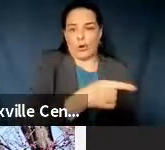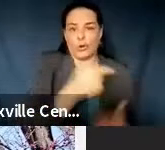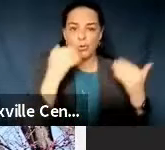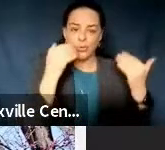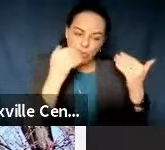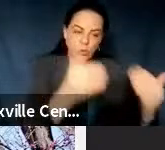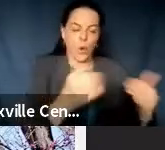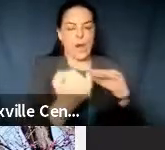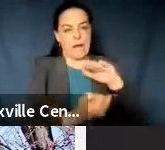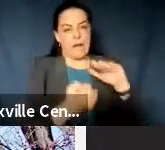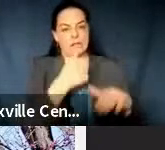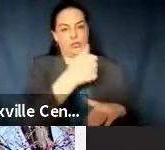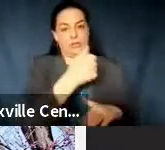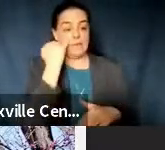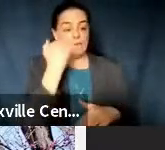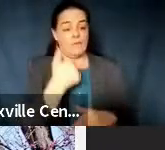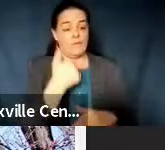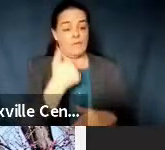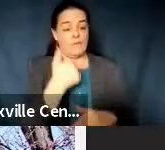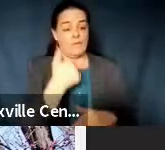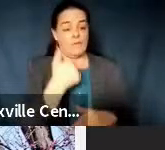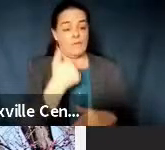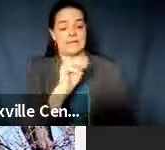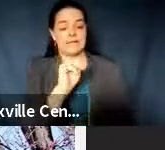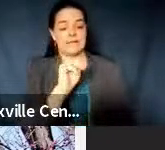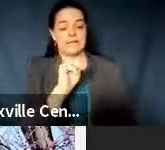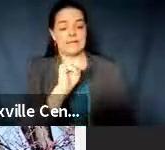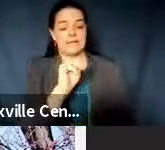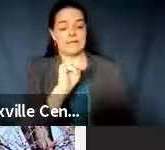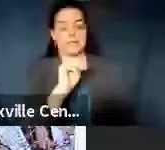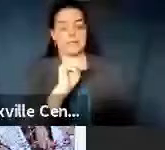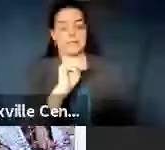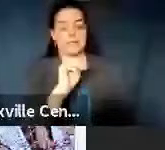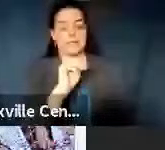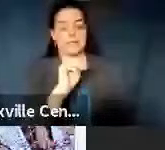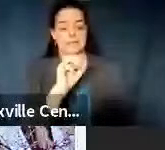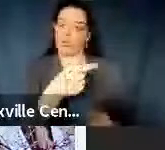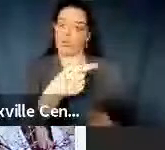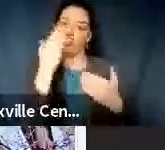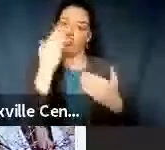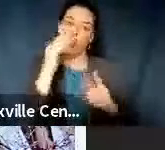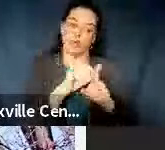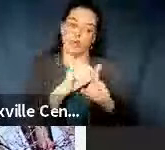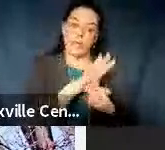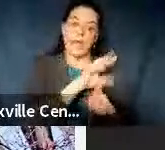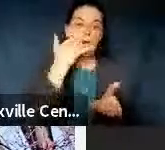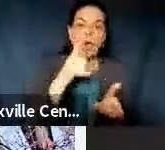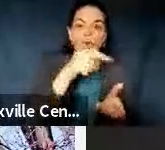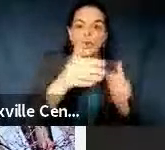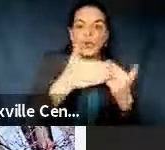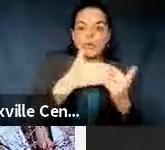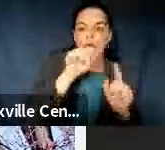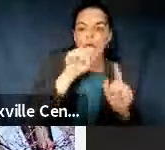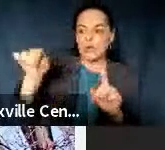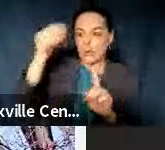Isolate yourself if you have symptoms or have been exposed and start calling your close contacts to make them aware so they can